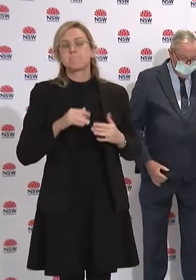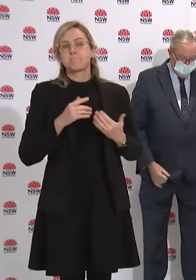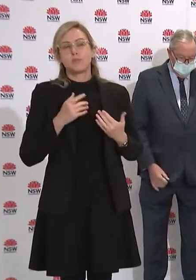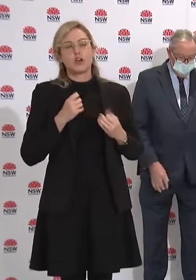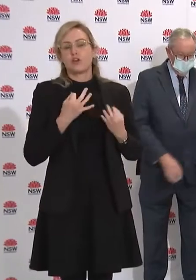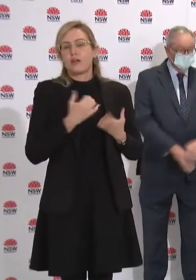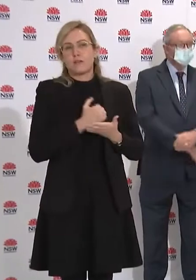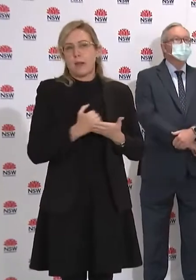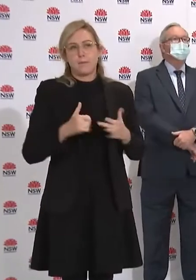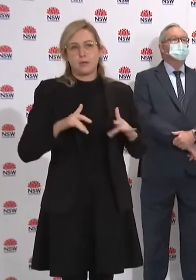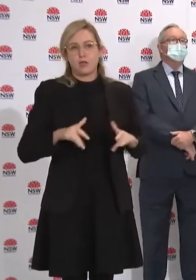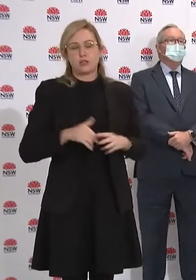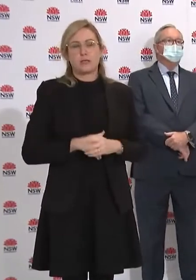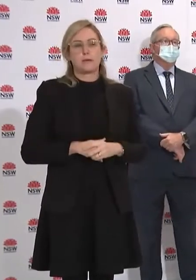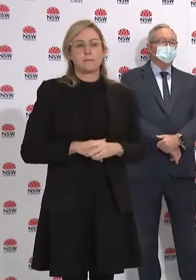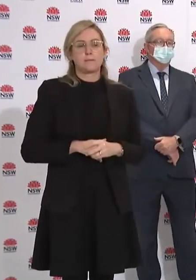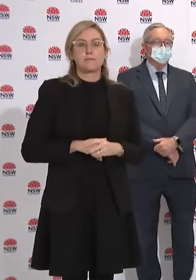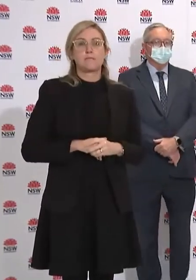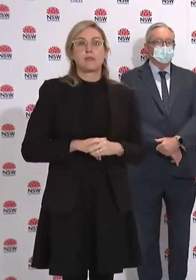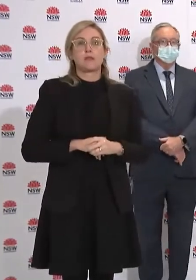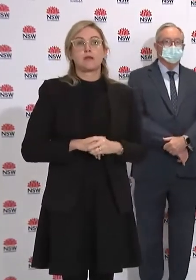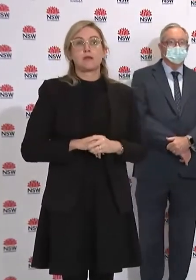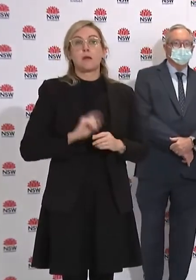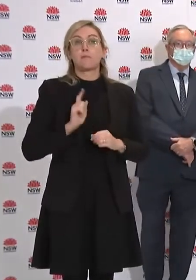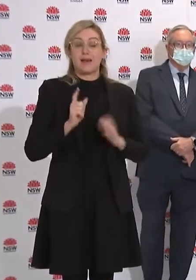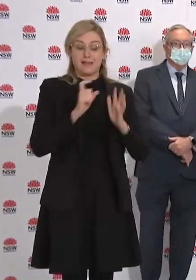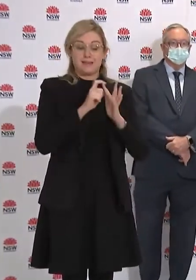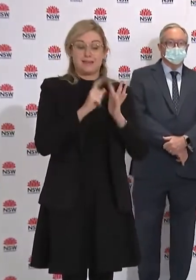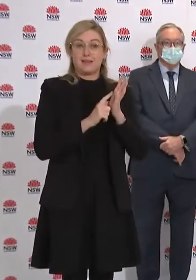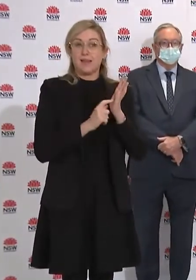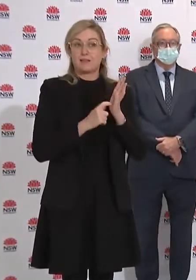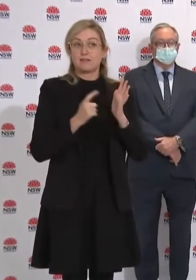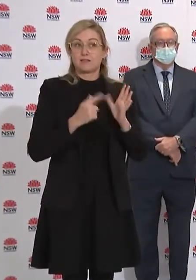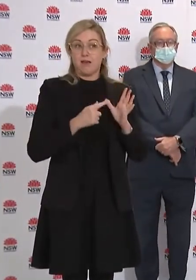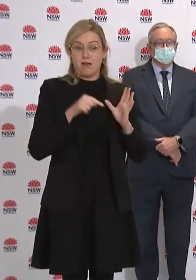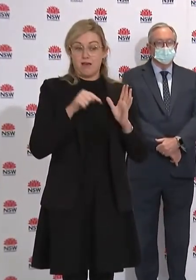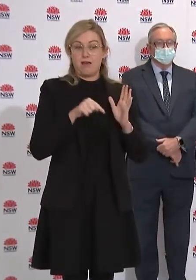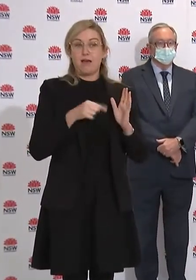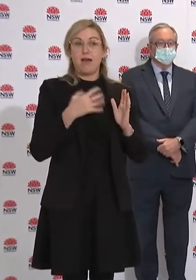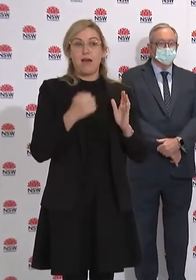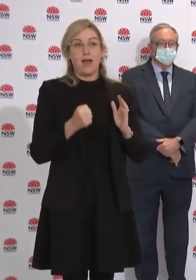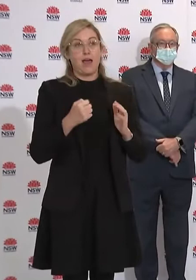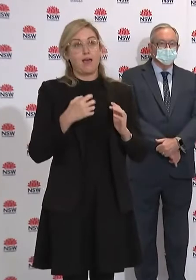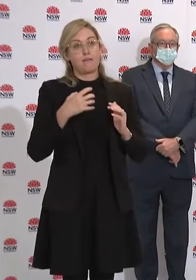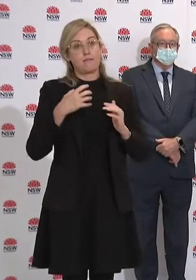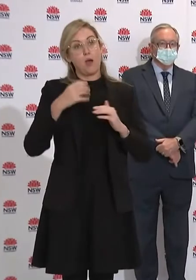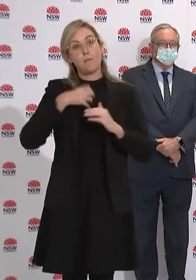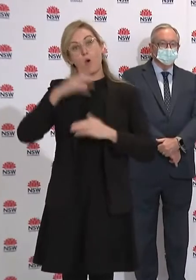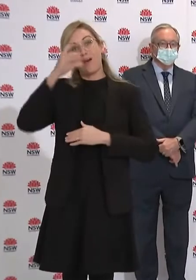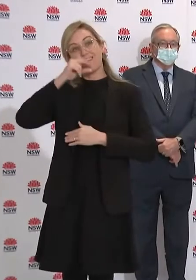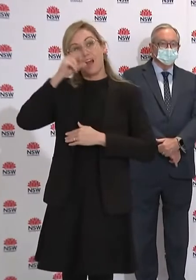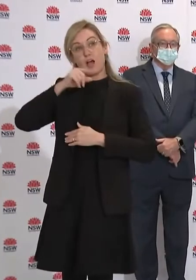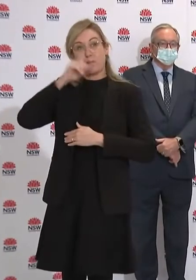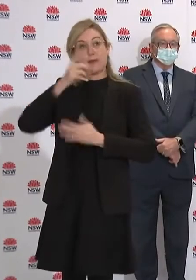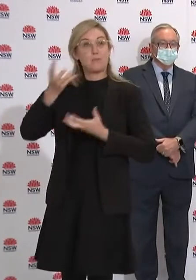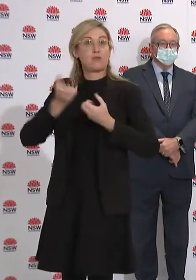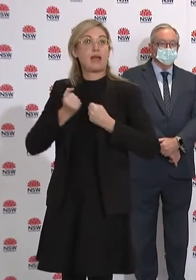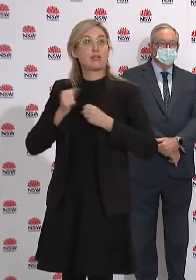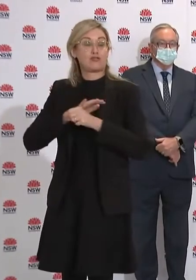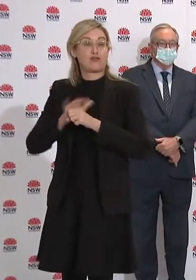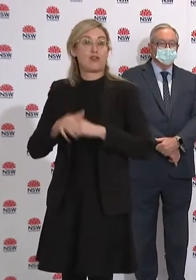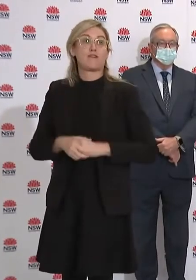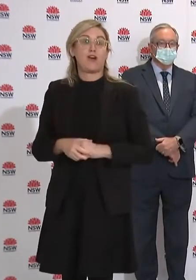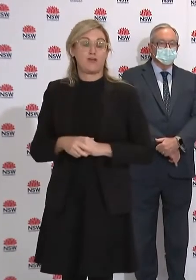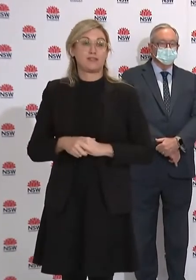indicated about this outbreak is that we're seeing quite a significant number of lower age groups impacted, and that's certainly